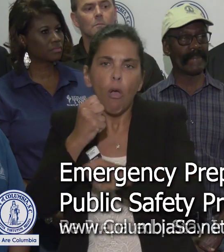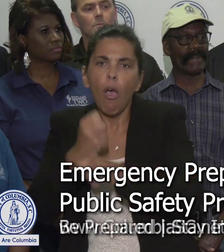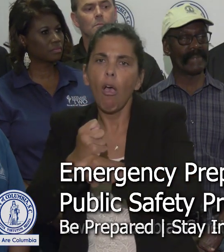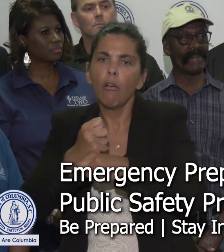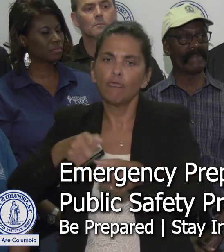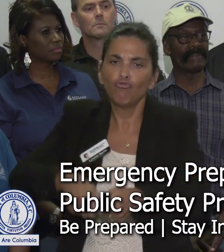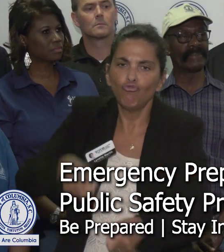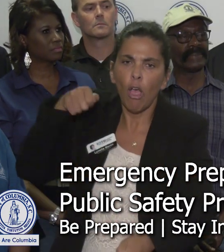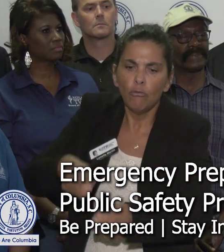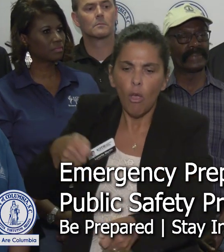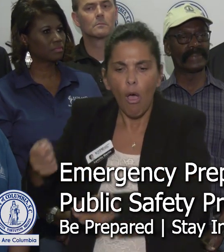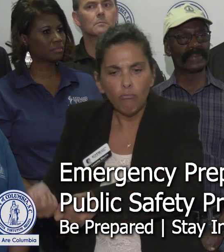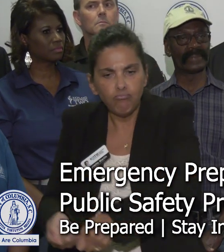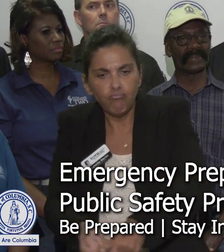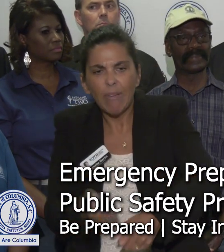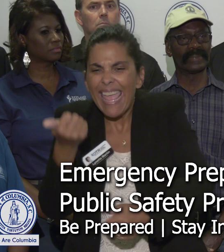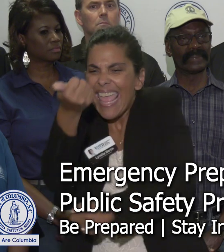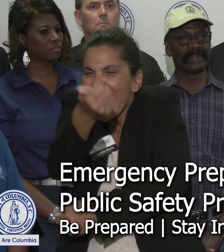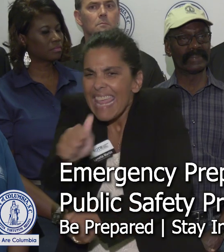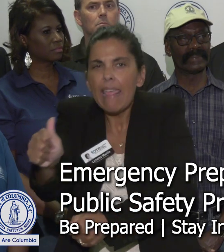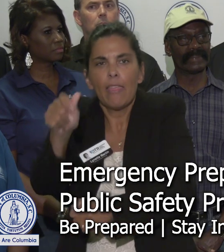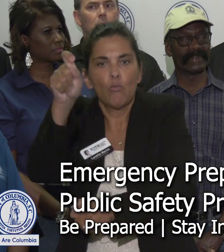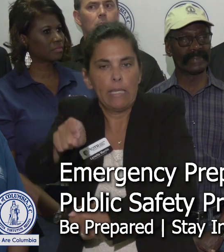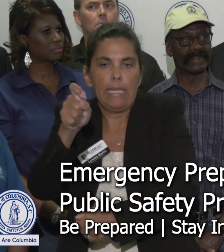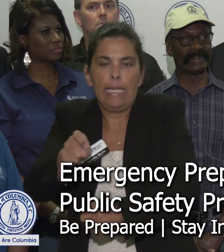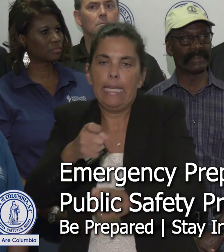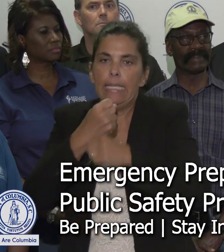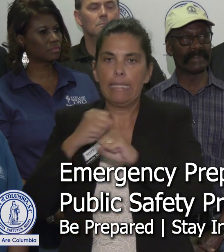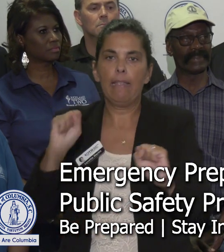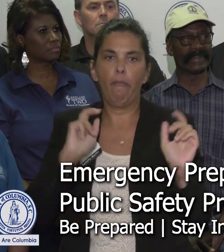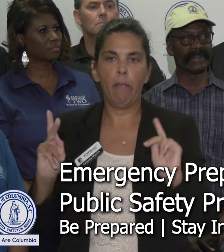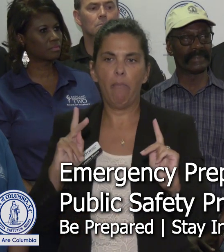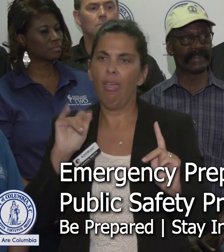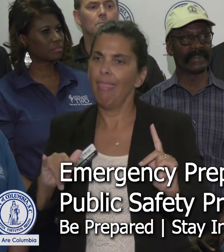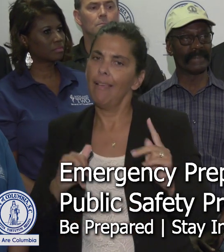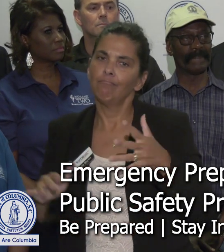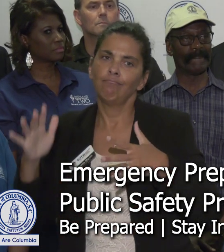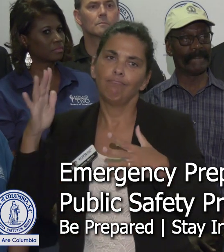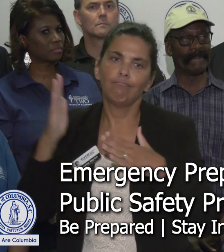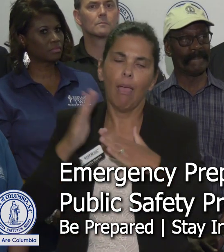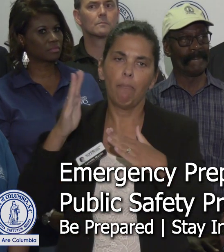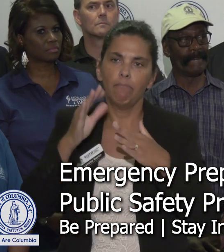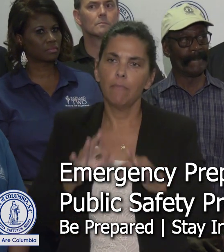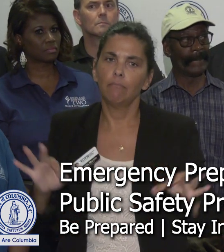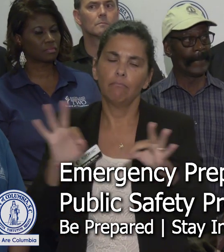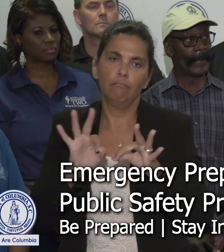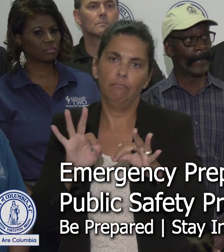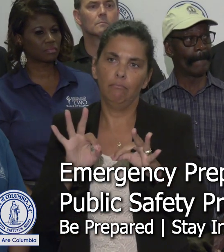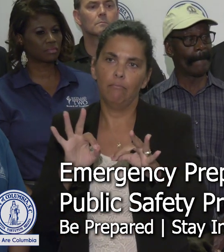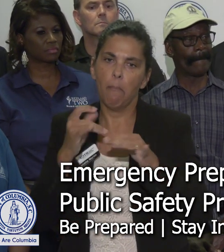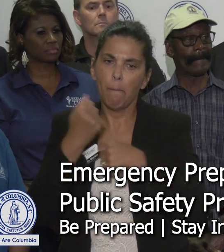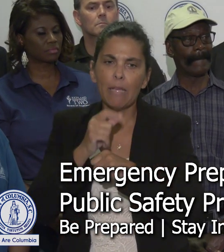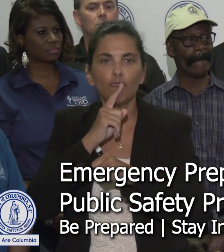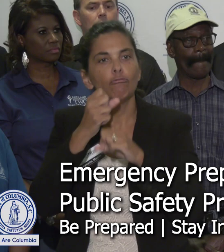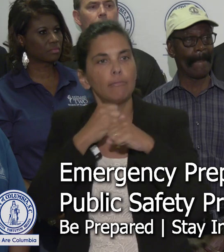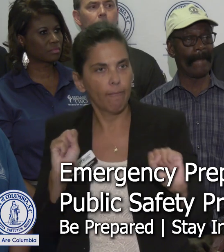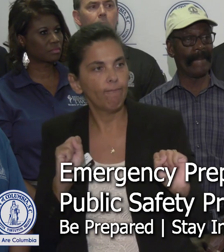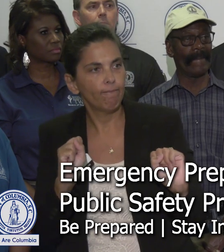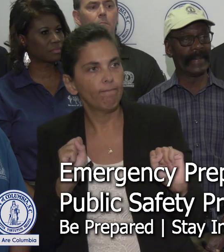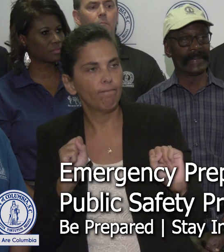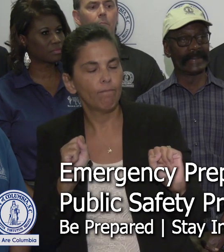we've got anything that we need to go and rescue people. That's our first priority, is to make sure people are safe. So we're prepared to do